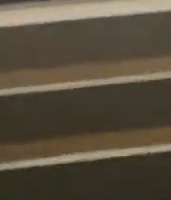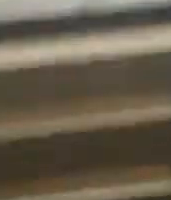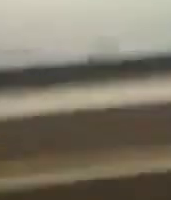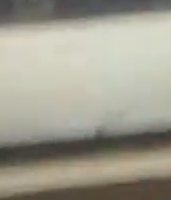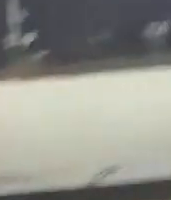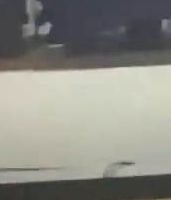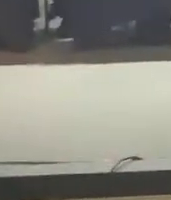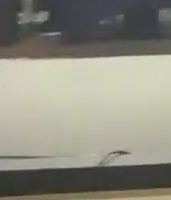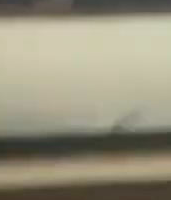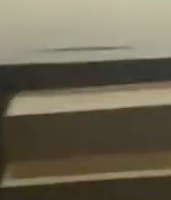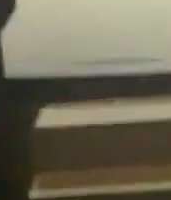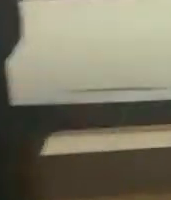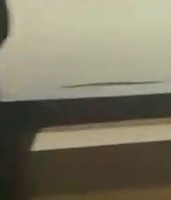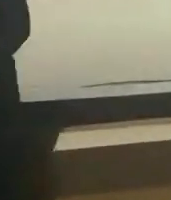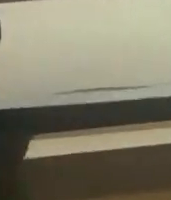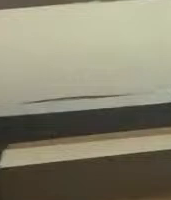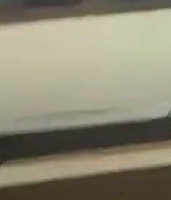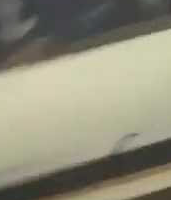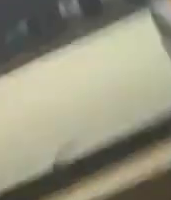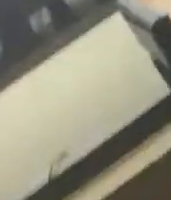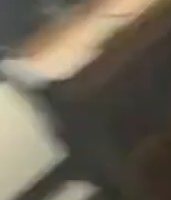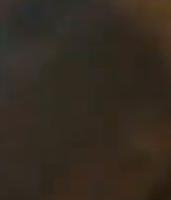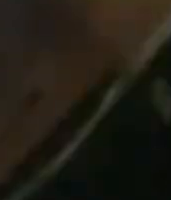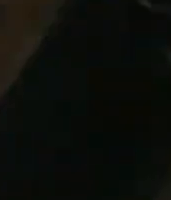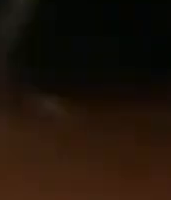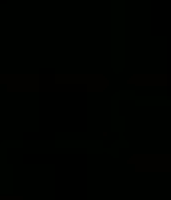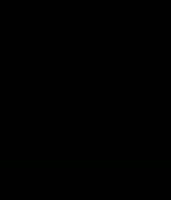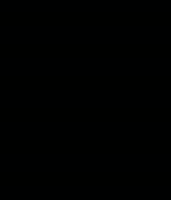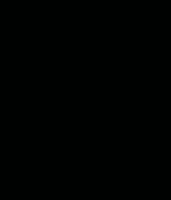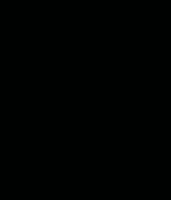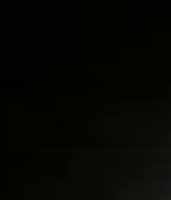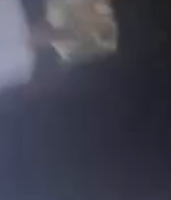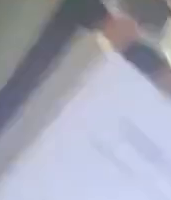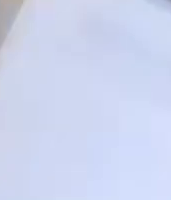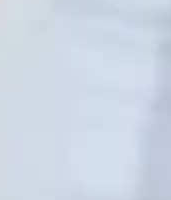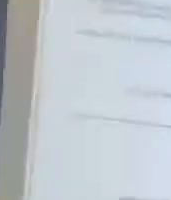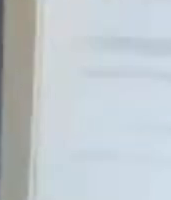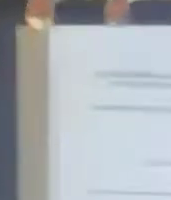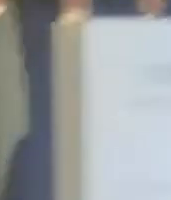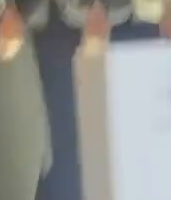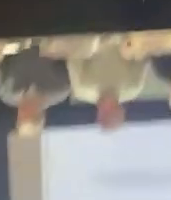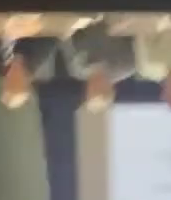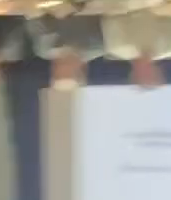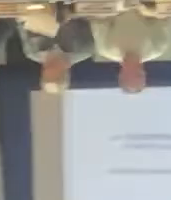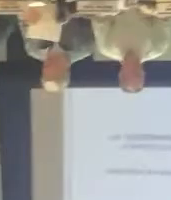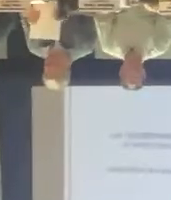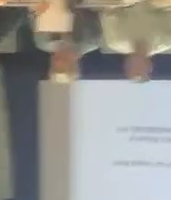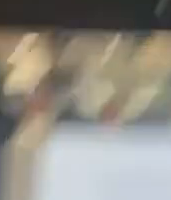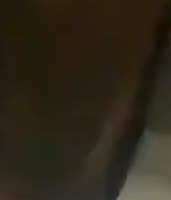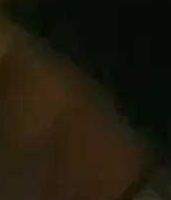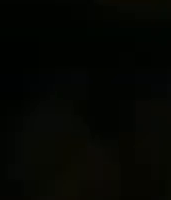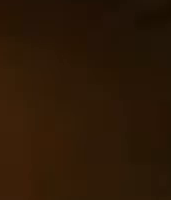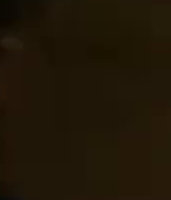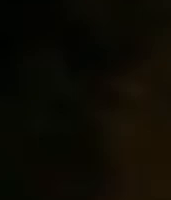Sorry, the late traffic is backed up. It's all my fault. I drove slow.